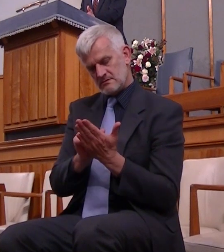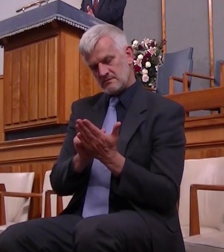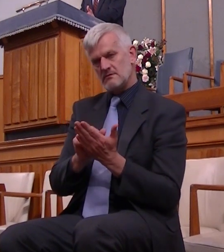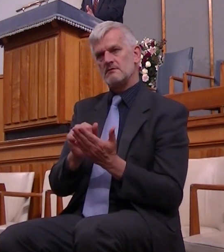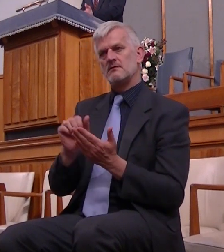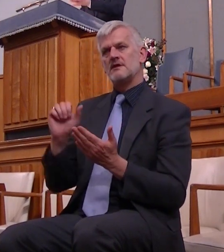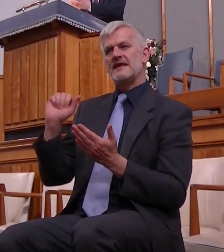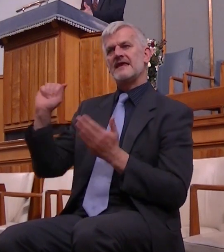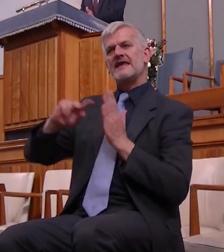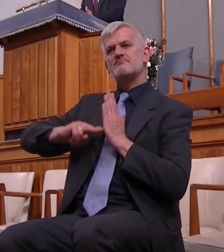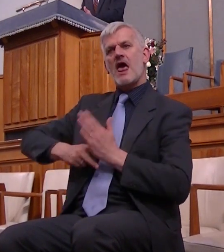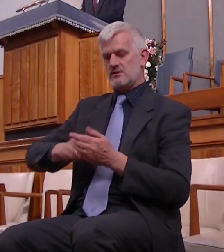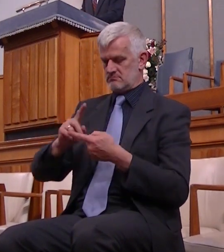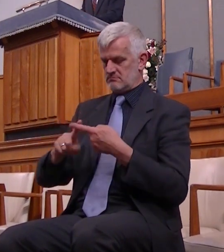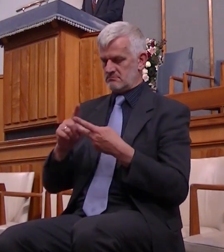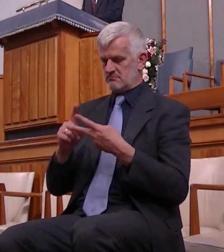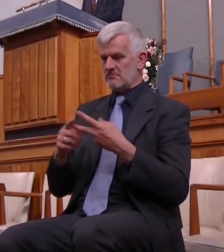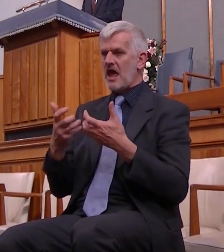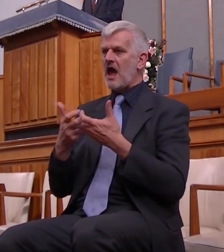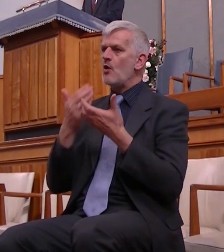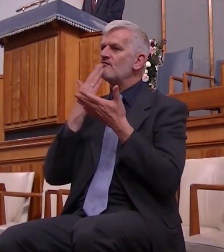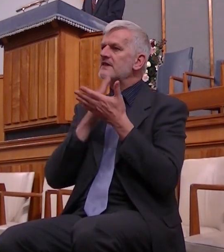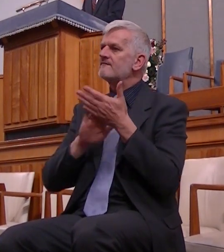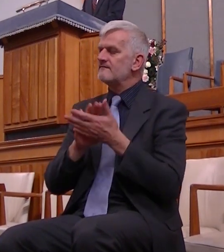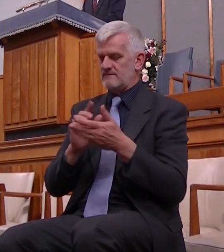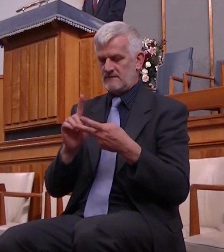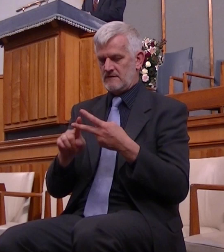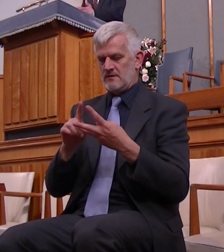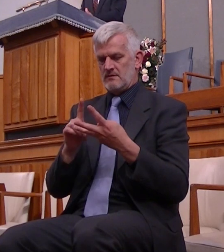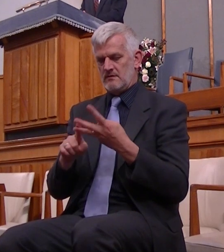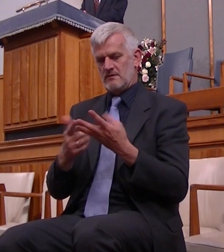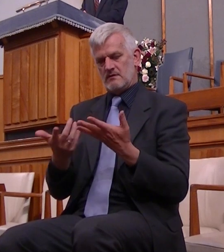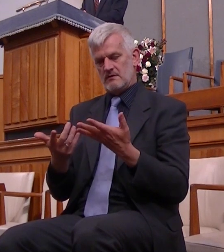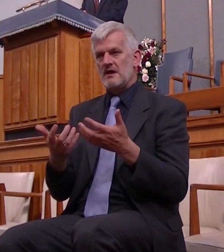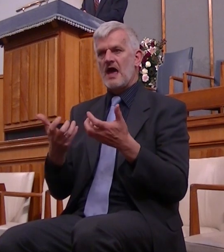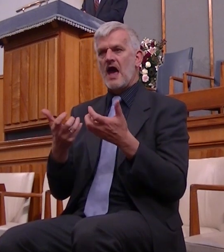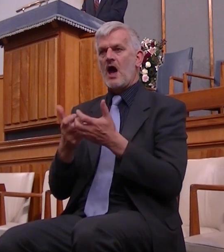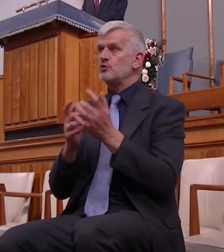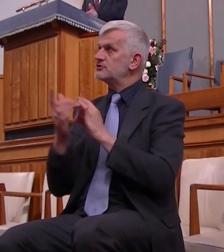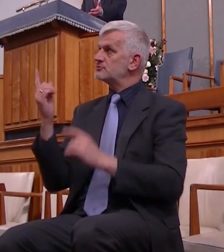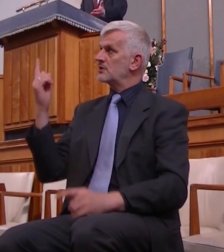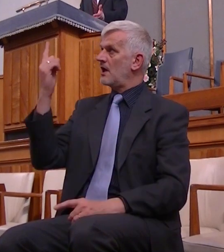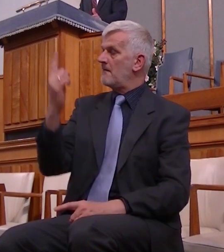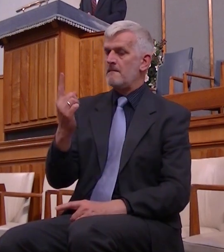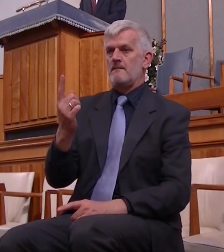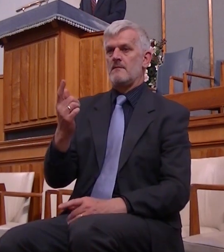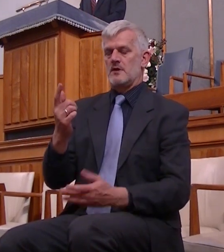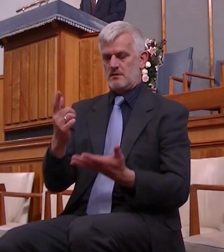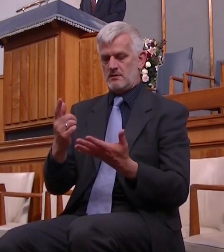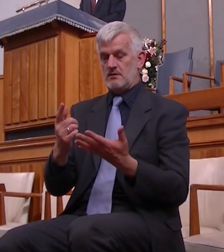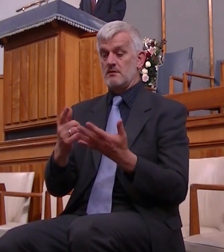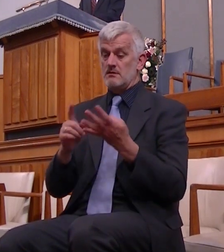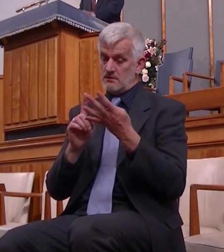sin, his way of free forgiveness through Christ, the coming judgment, how we should live